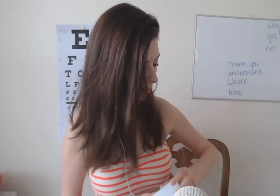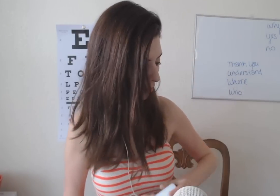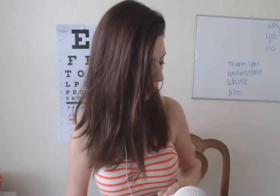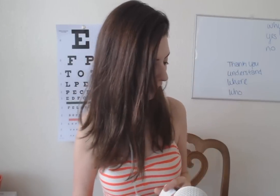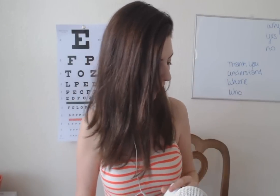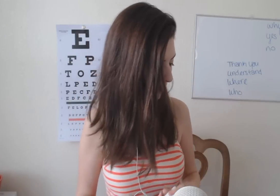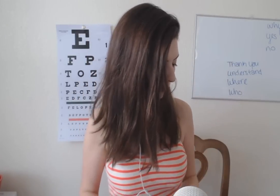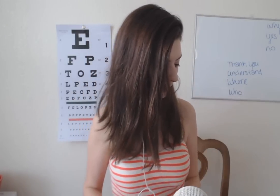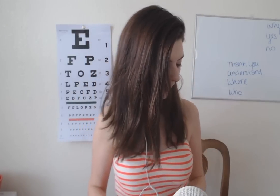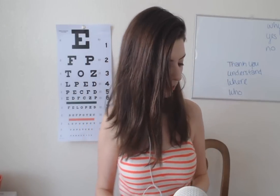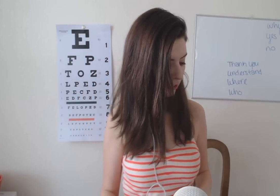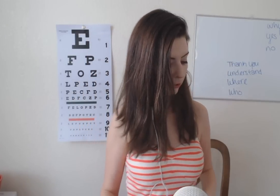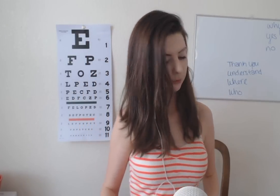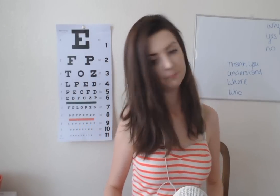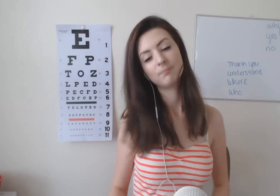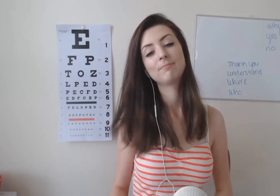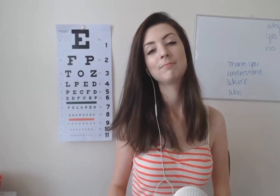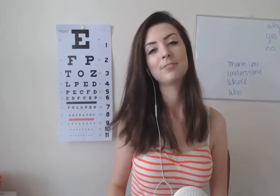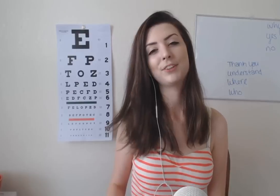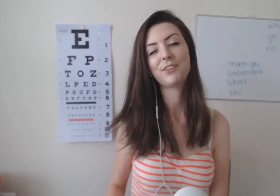Okay, how about thank you? You know that one?